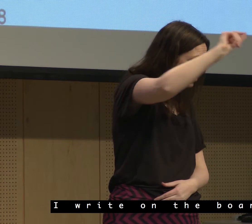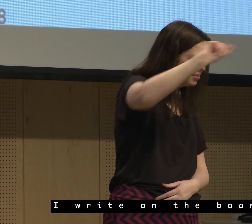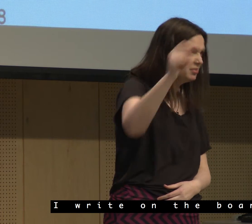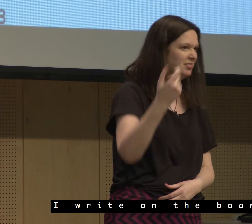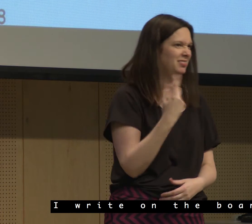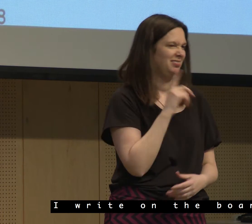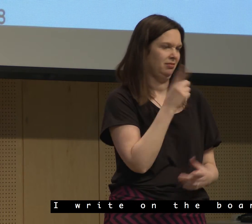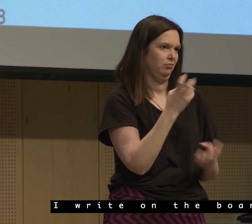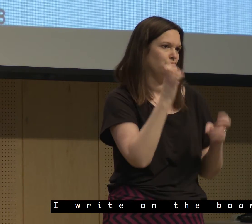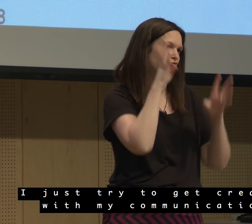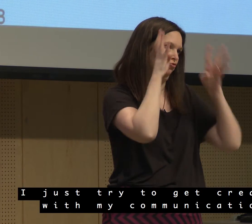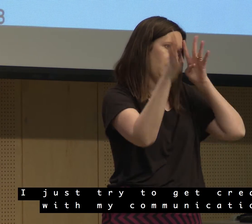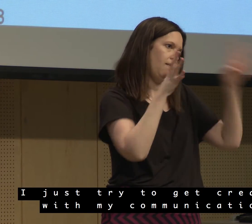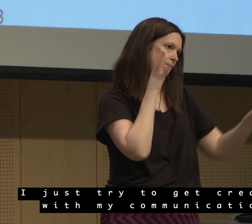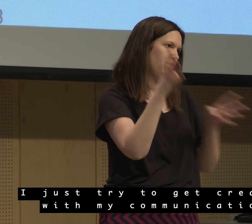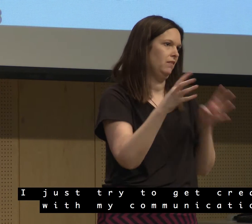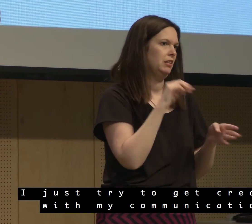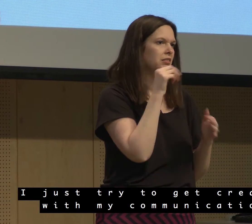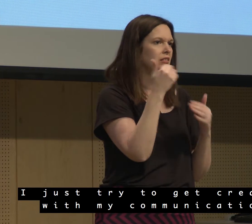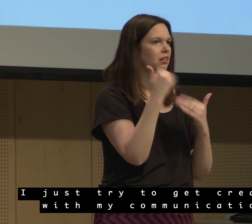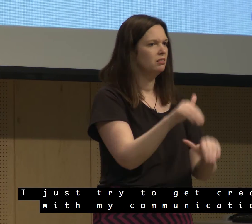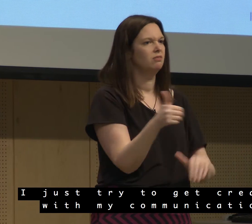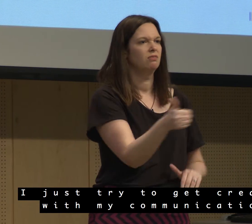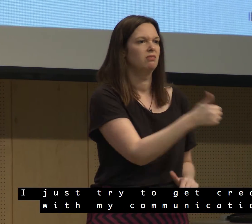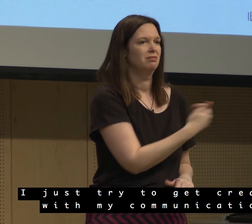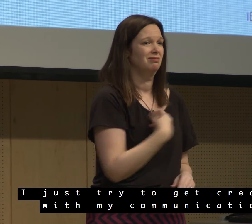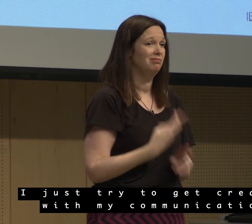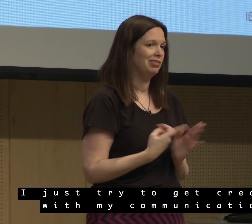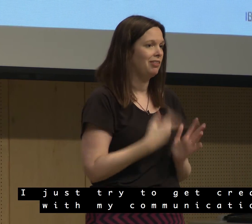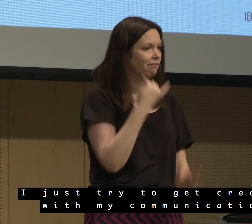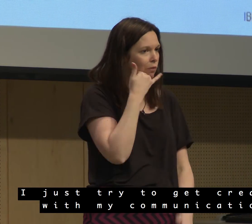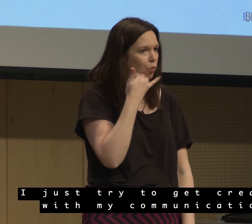I'll write on the board. I just try to get creative with my